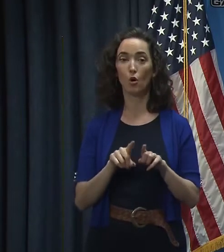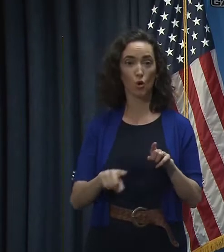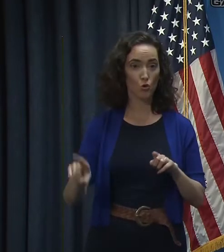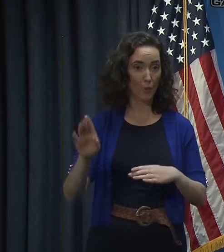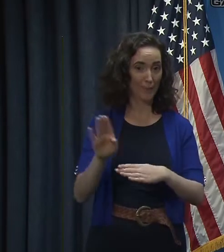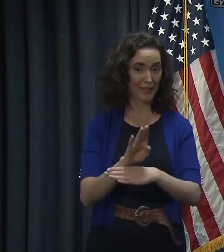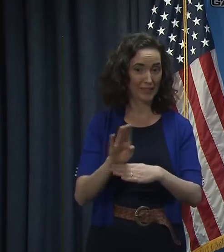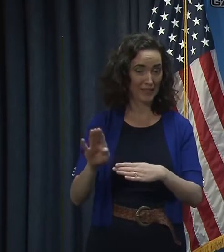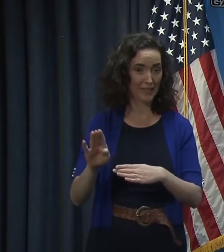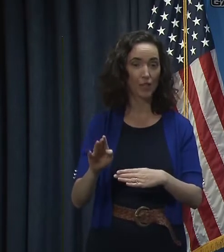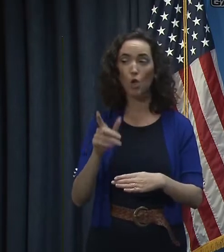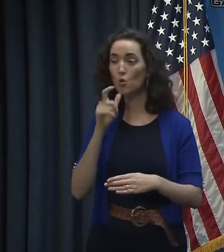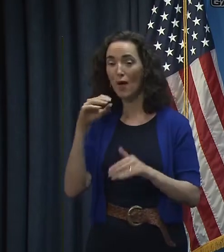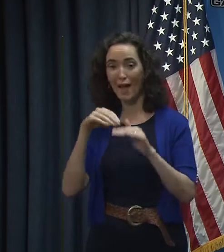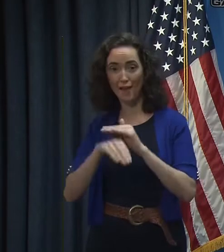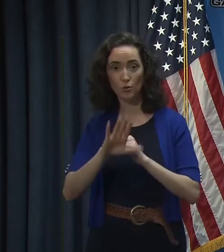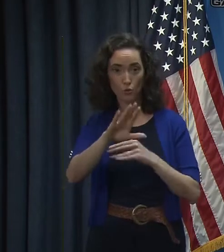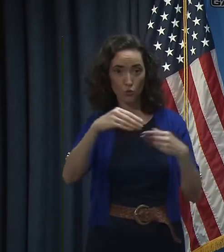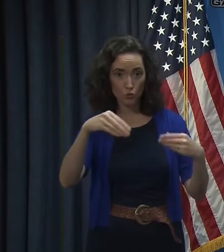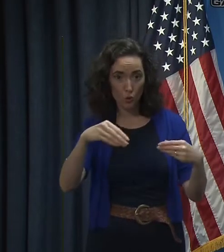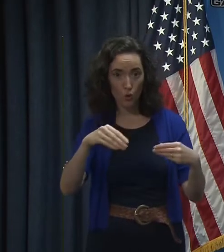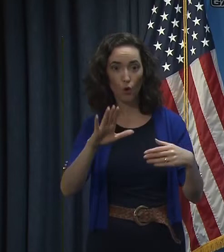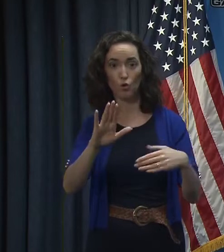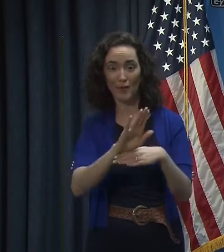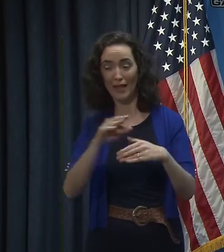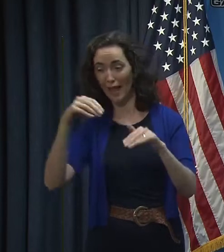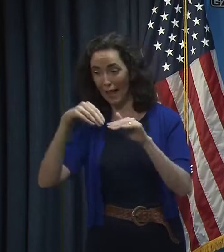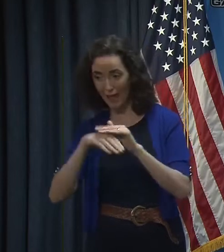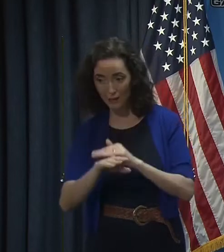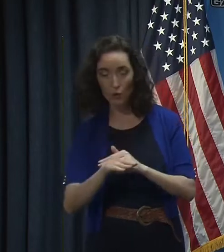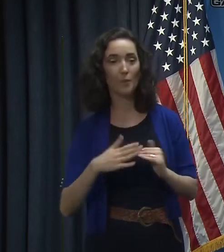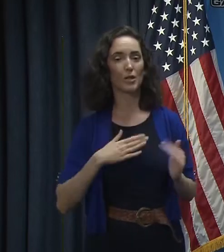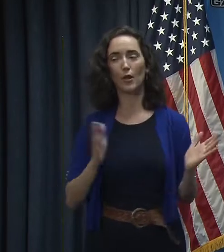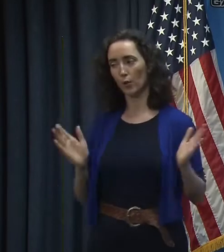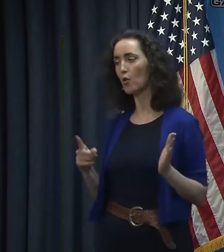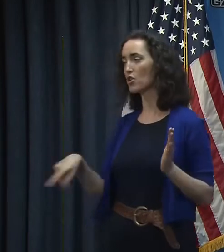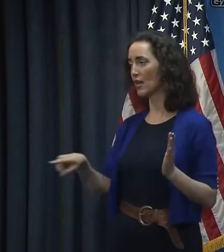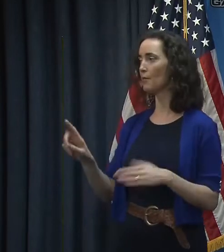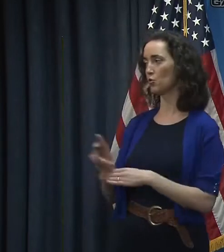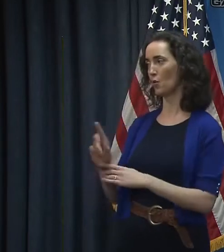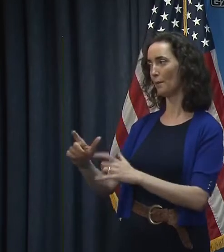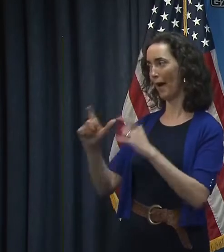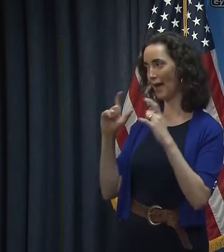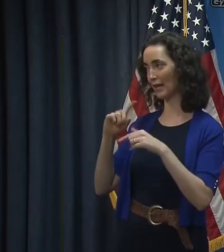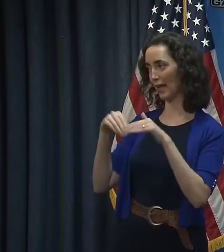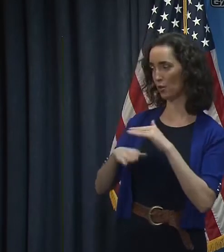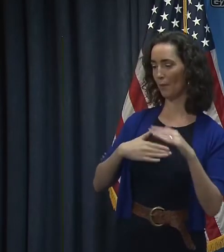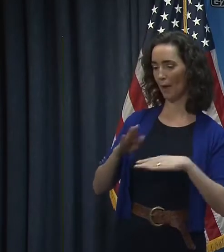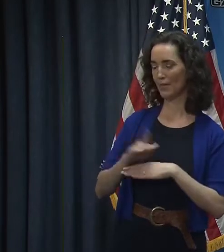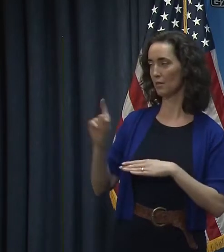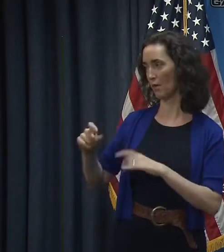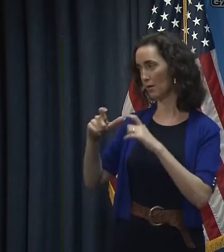encourage their customers to wear masks or other facial coverings whenever they're in those businesses.